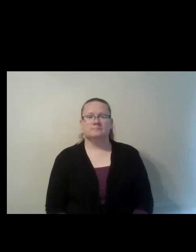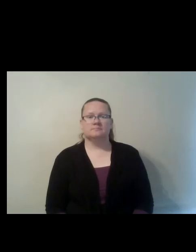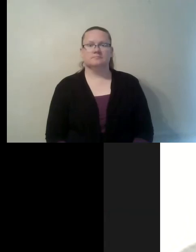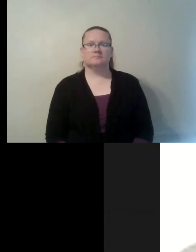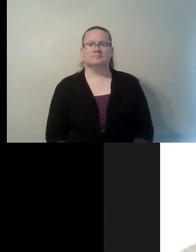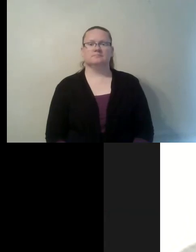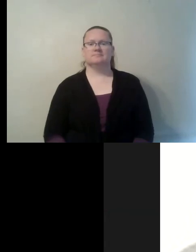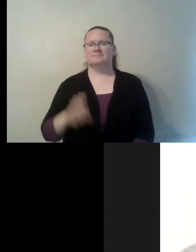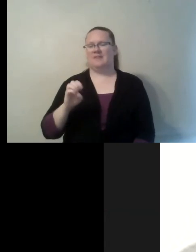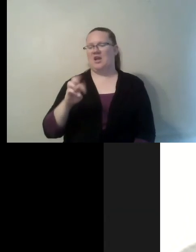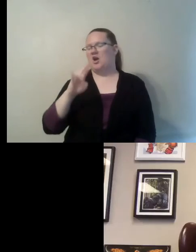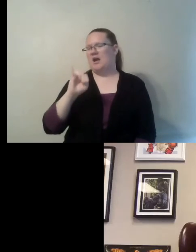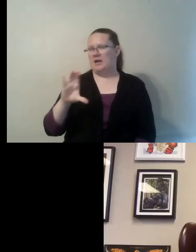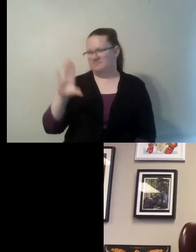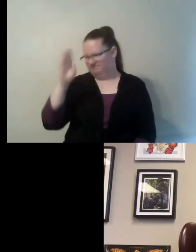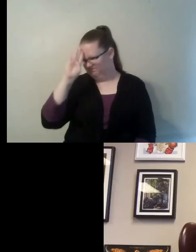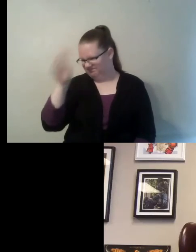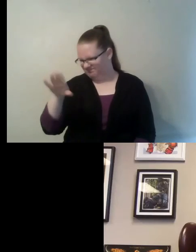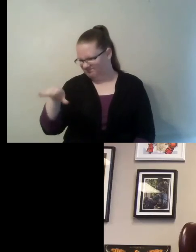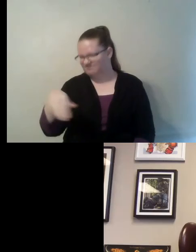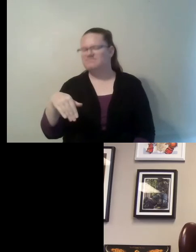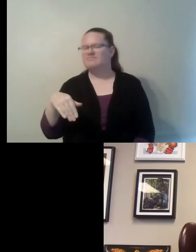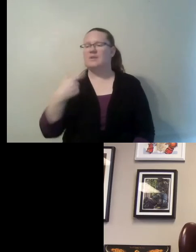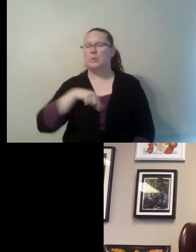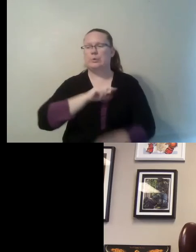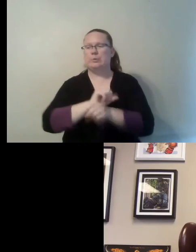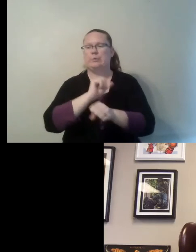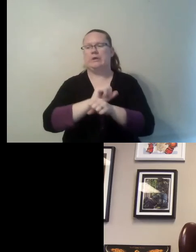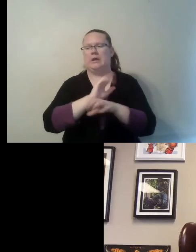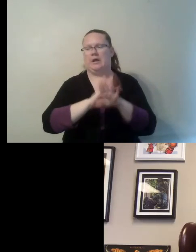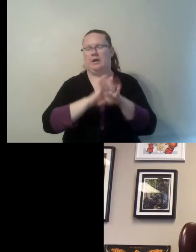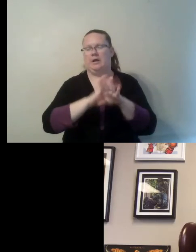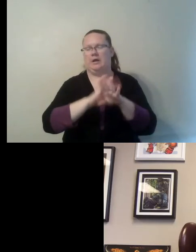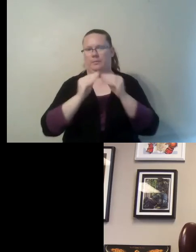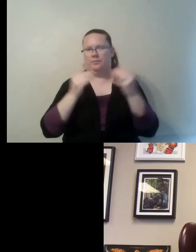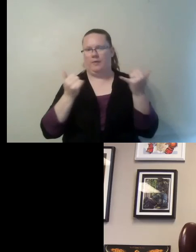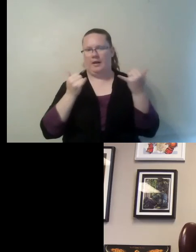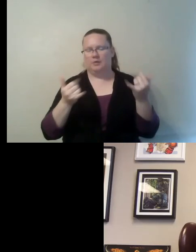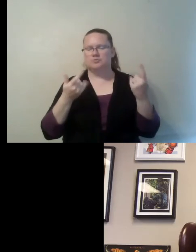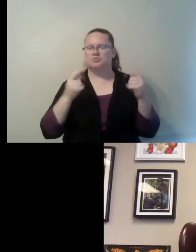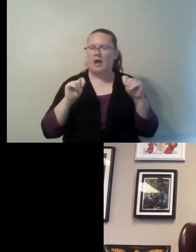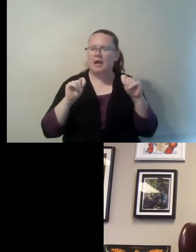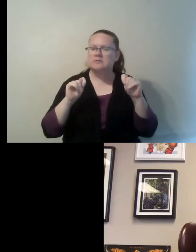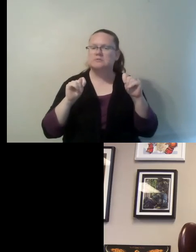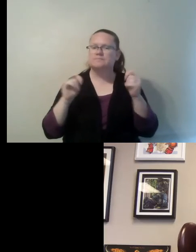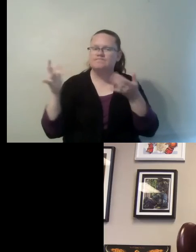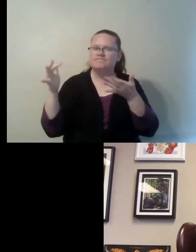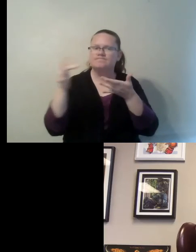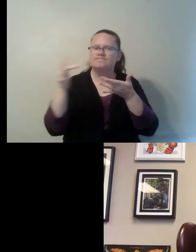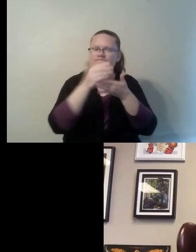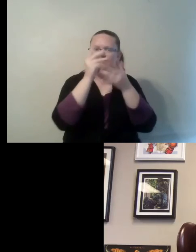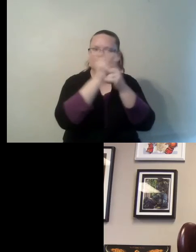Hey, Brooks, it's Eric. We're working on that right now. We're trying to get ahead of that